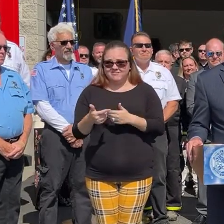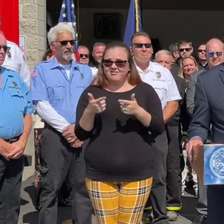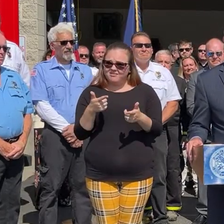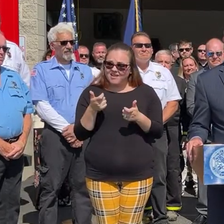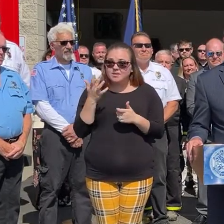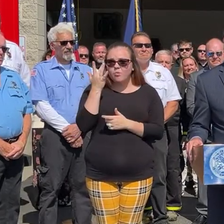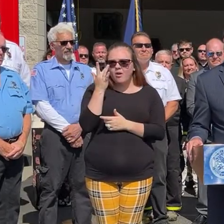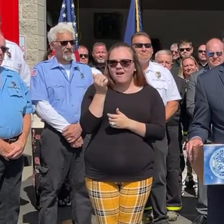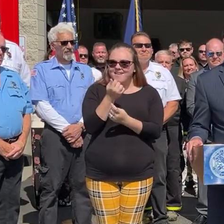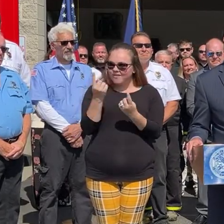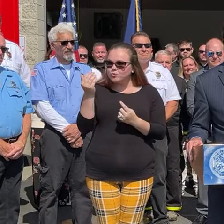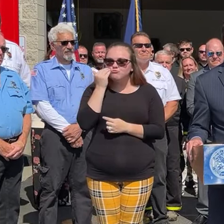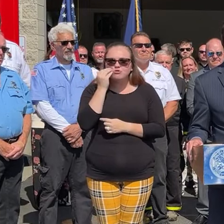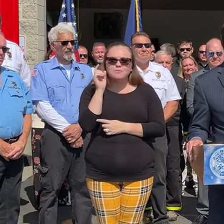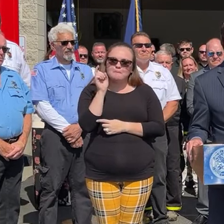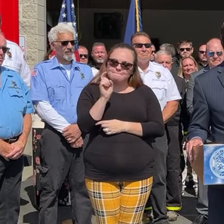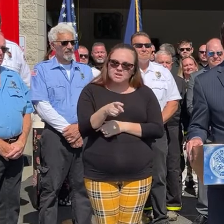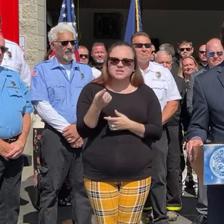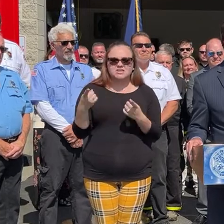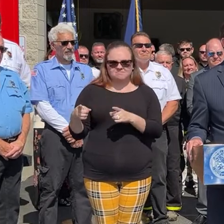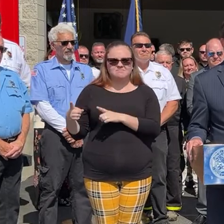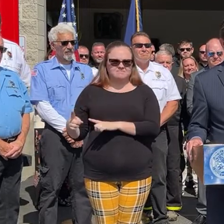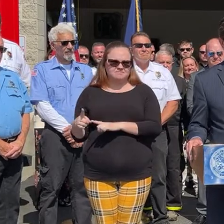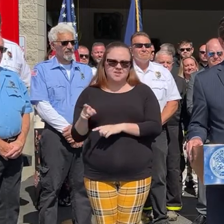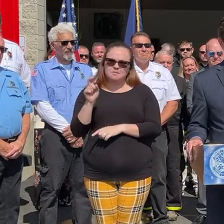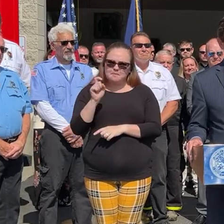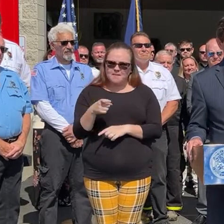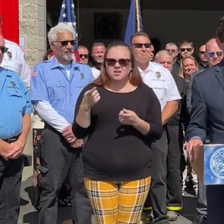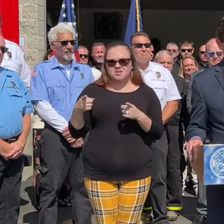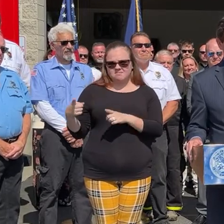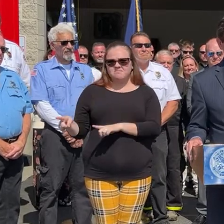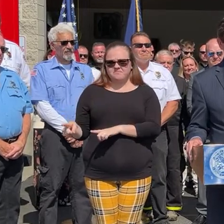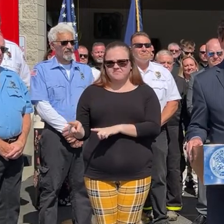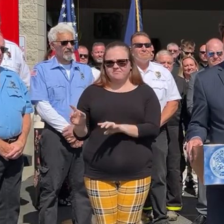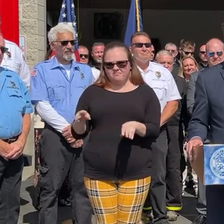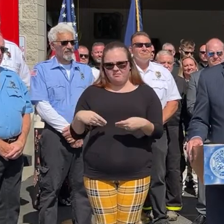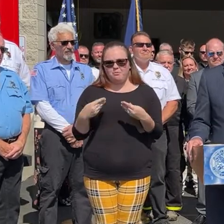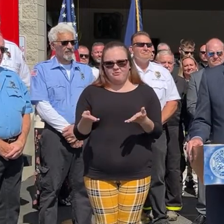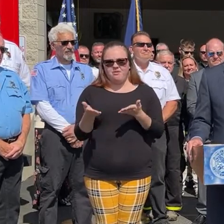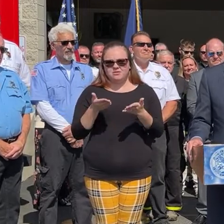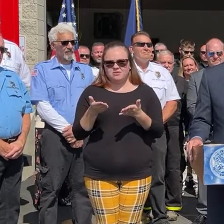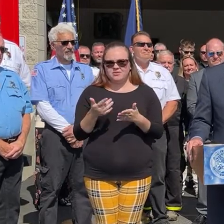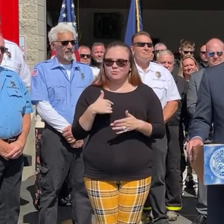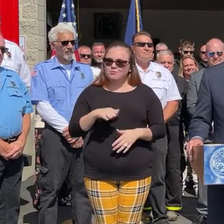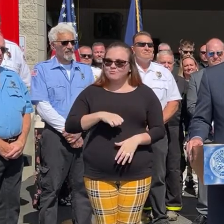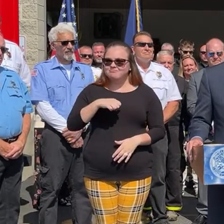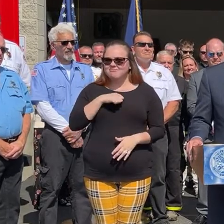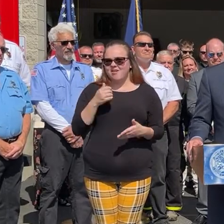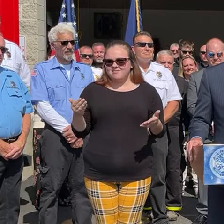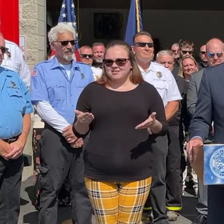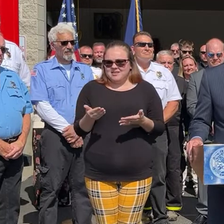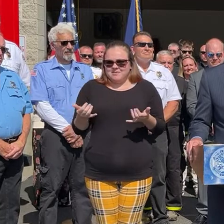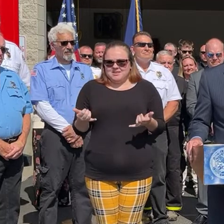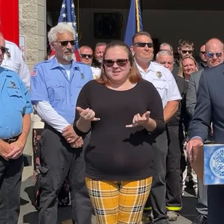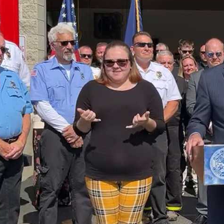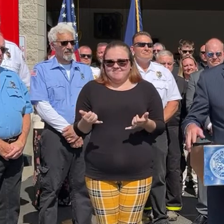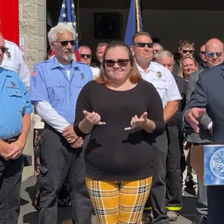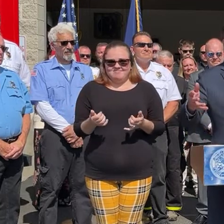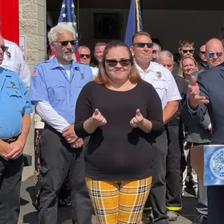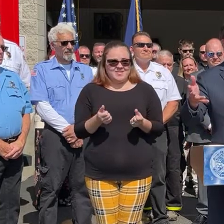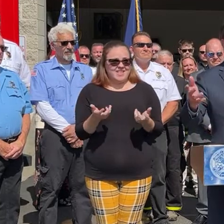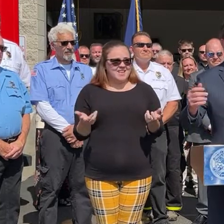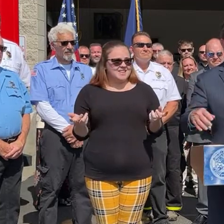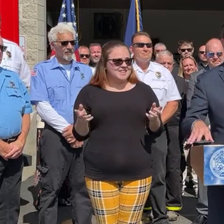quickly because everyone knew this had to happen. It needed to occur. And we're very proud to be here today. And with that,